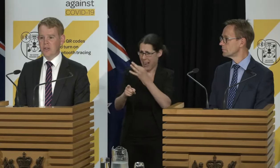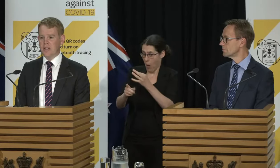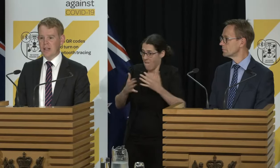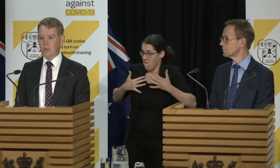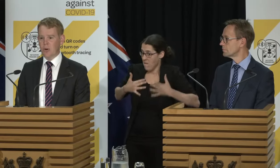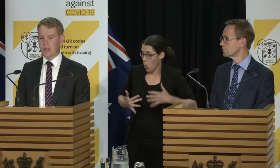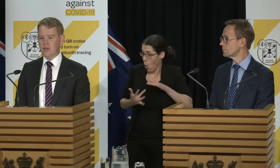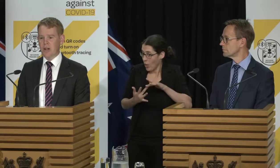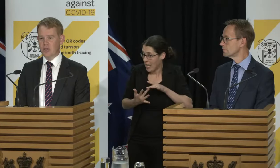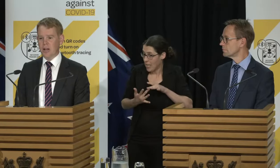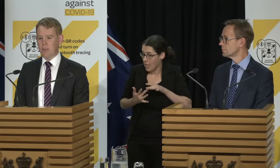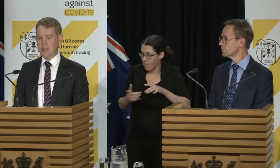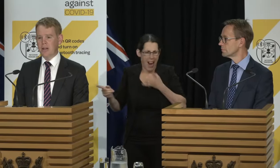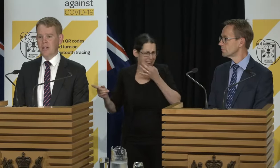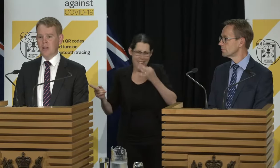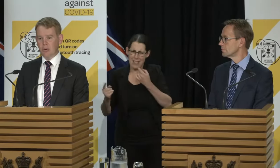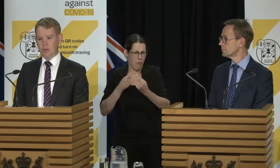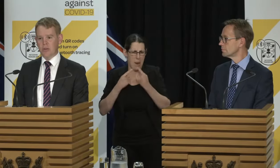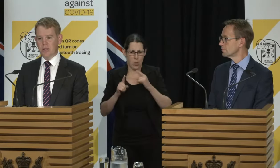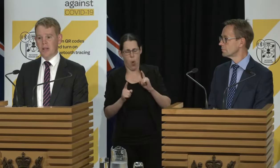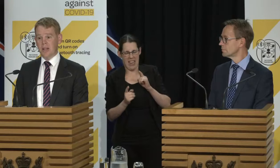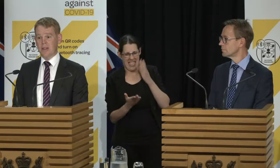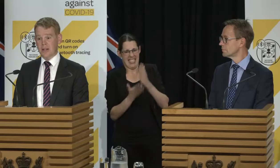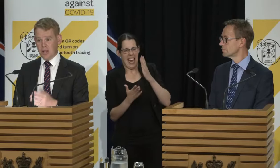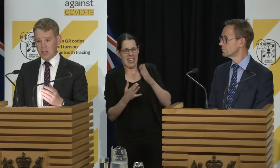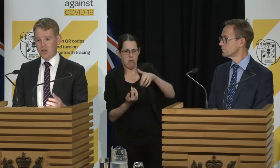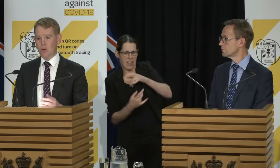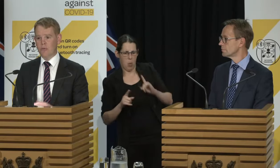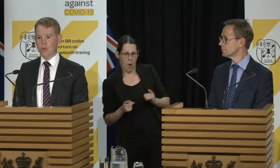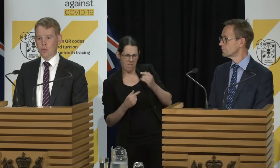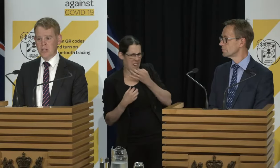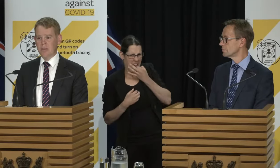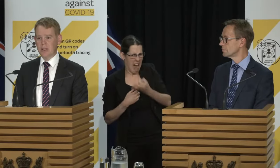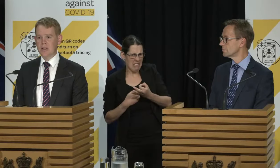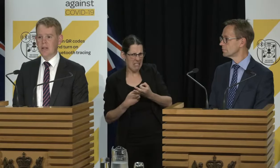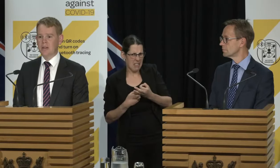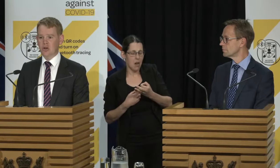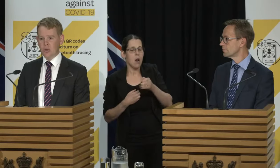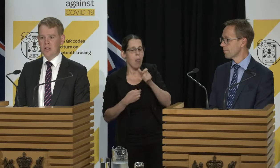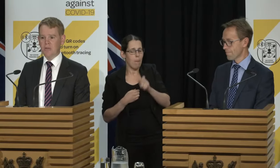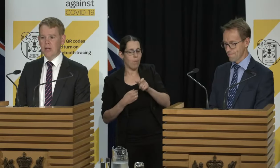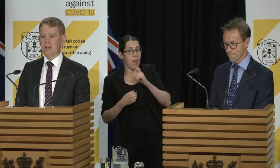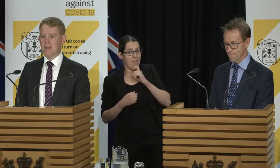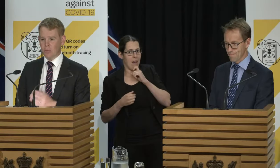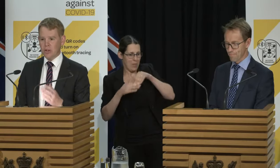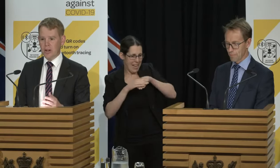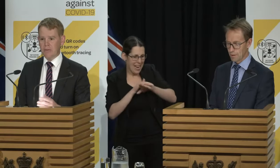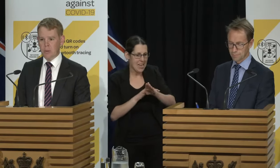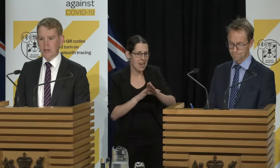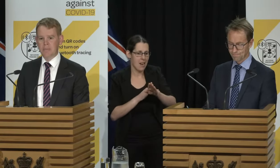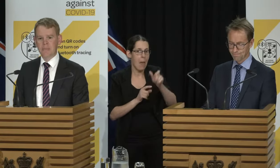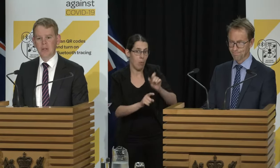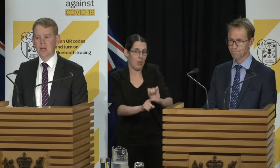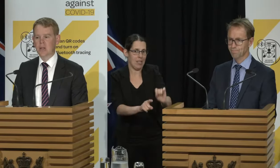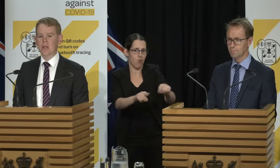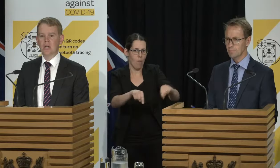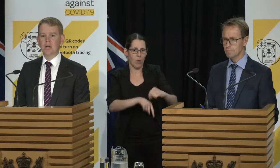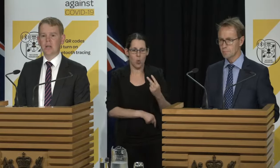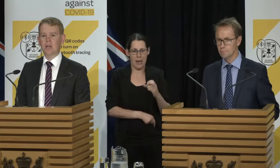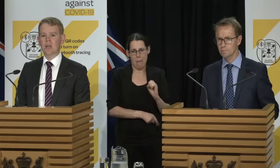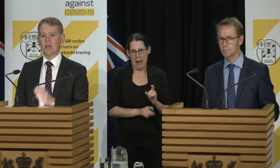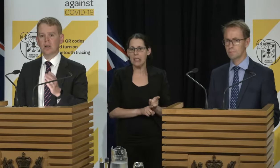explanation of exactly what the interaction had been. That person was in the guest's room for 20 minutes. They shouldn't have been. That was enough for me. It's